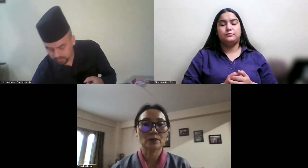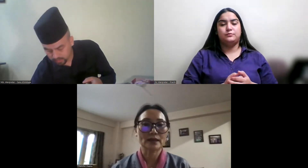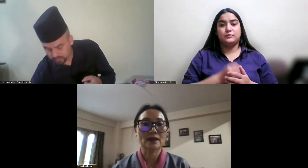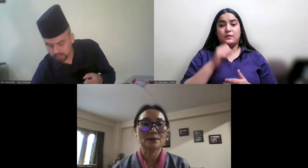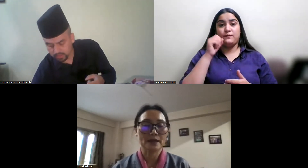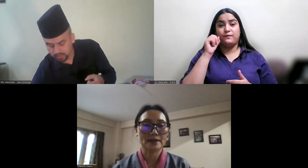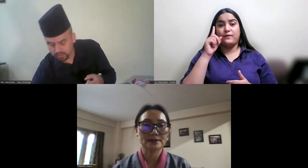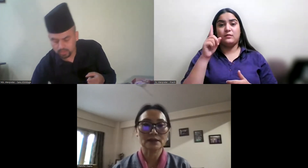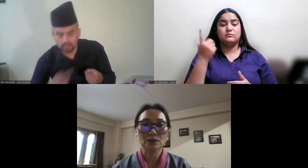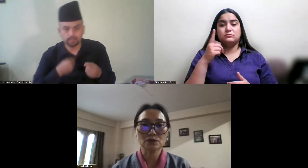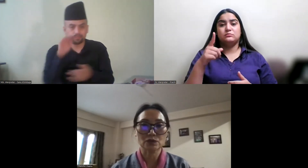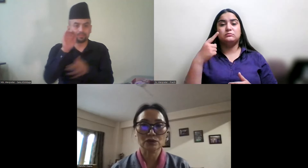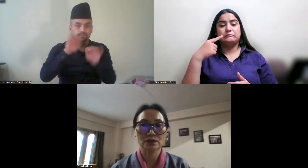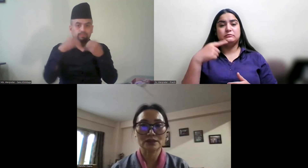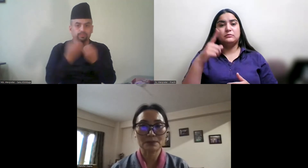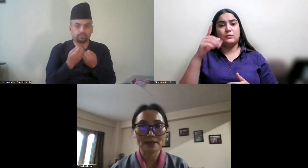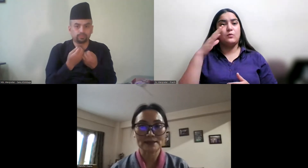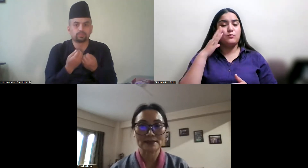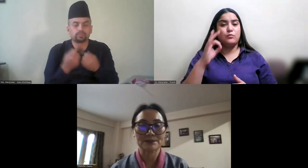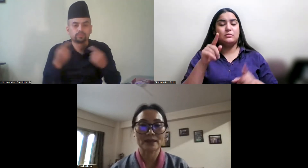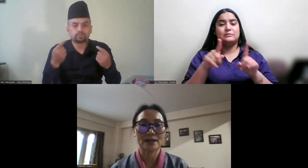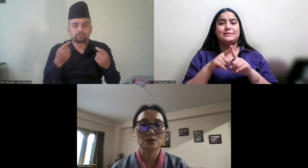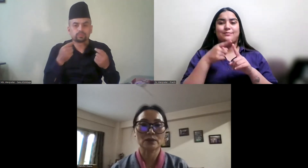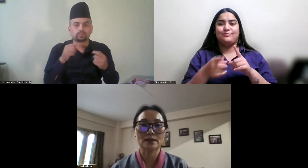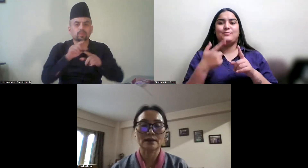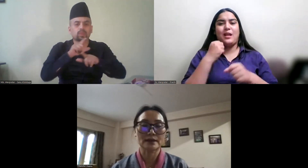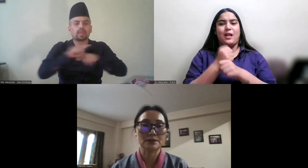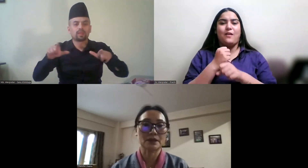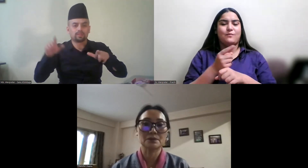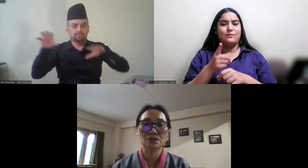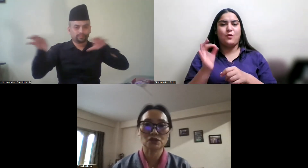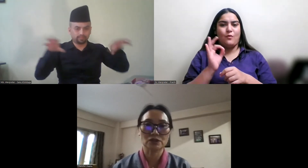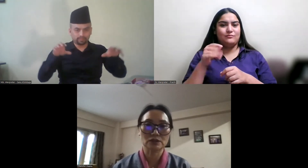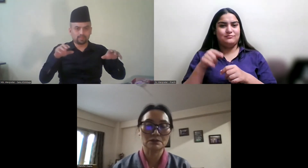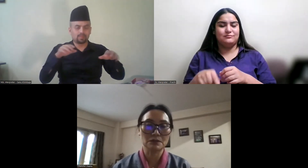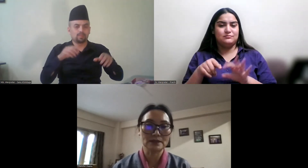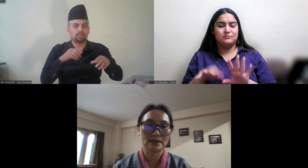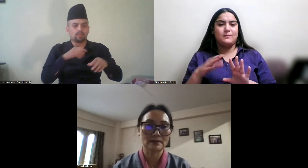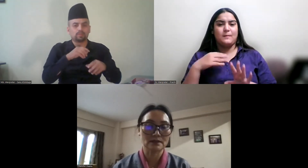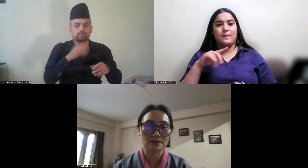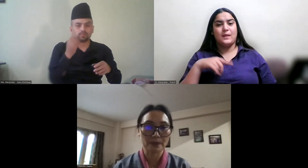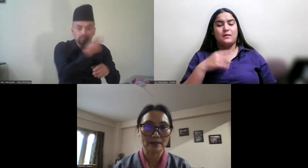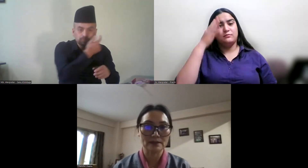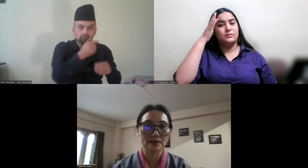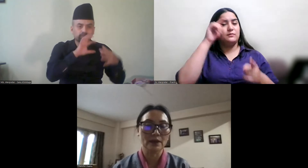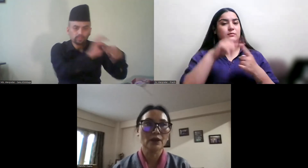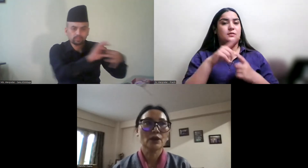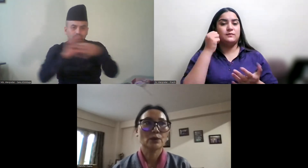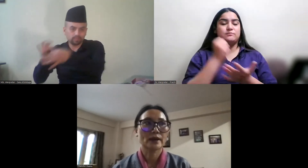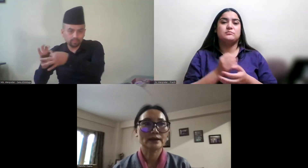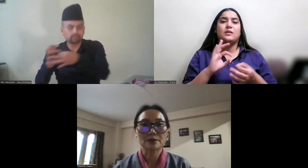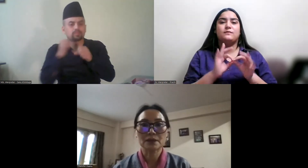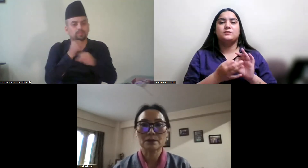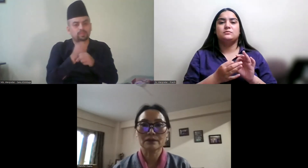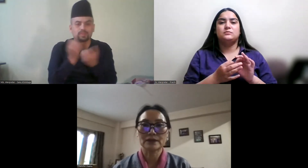think we come as a neutral third party, and we are in a better position to mediate the space